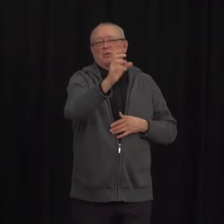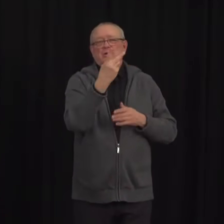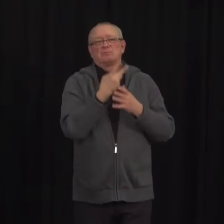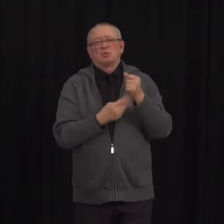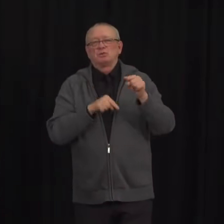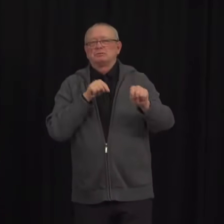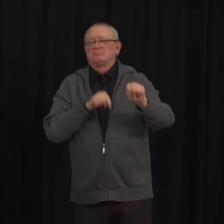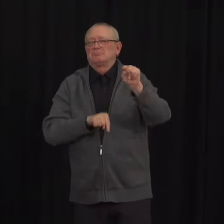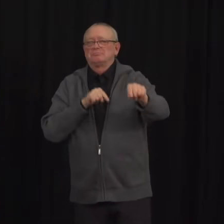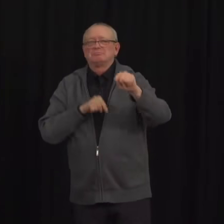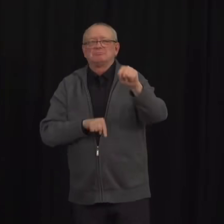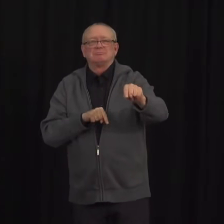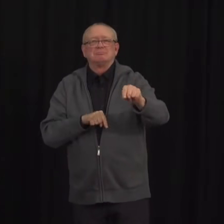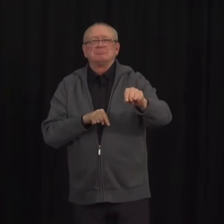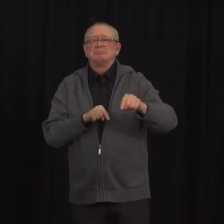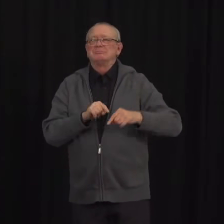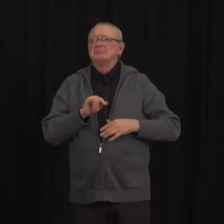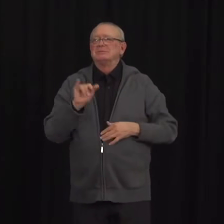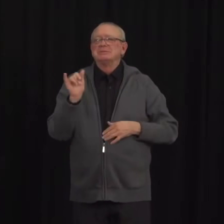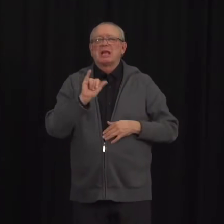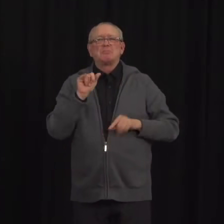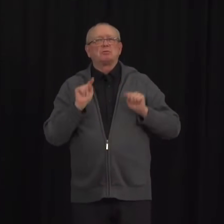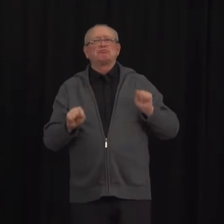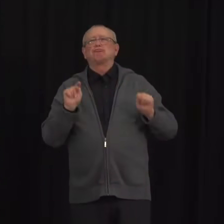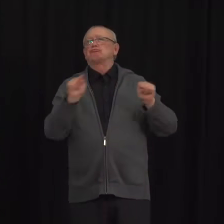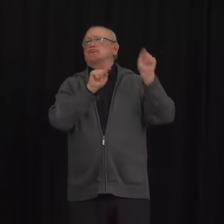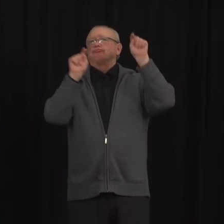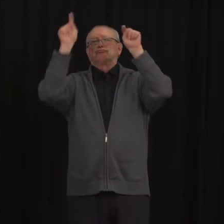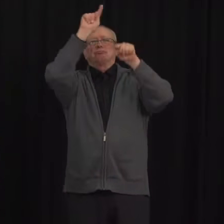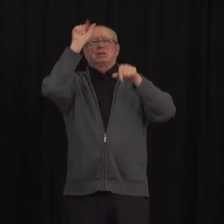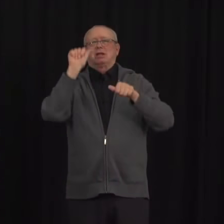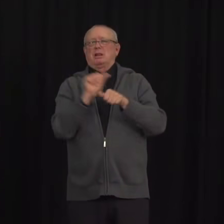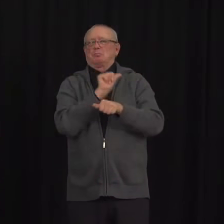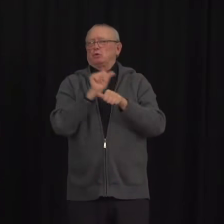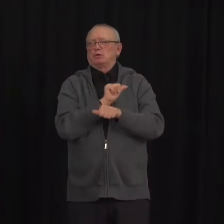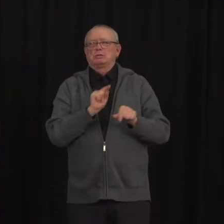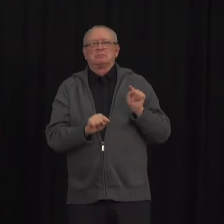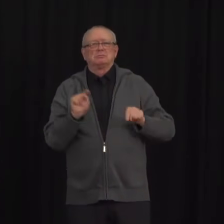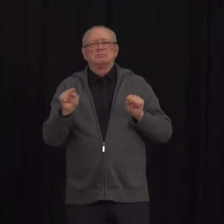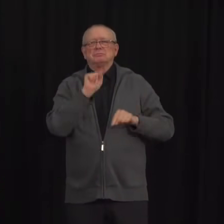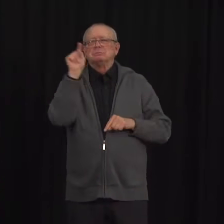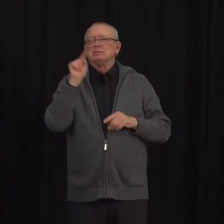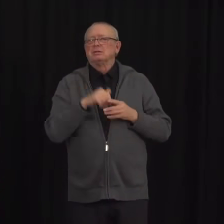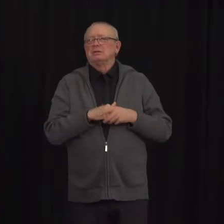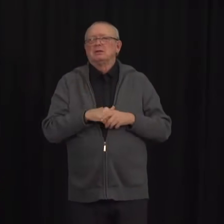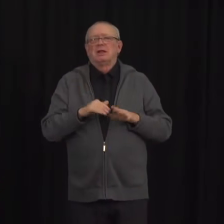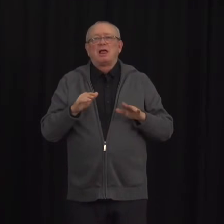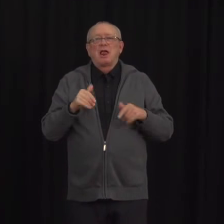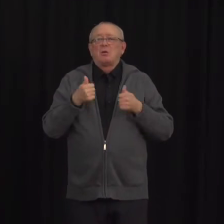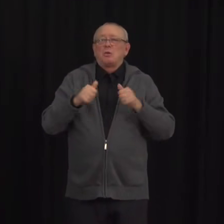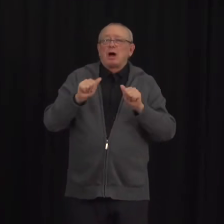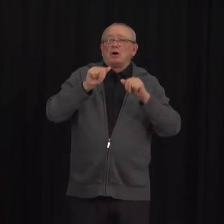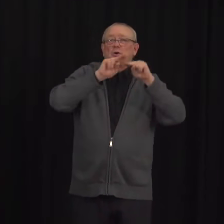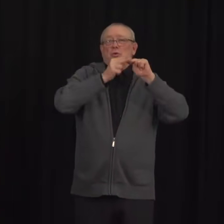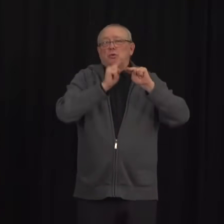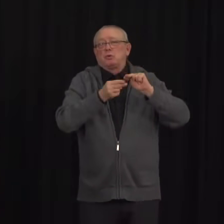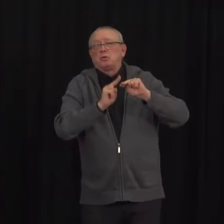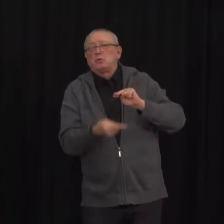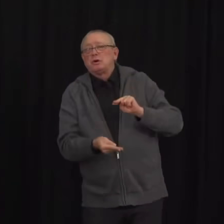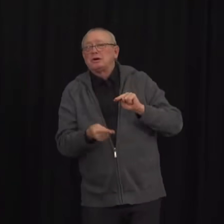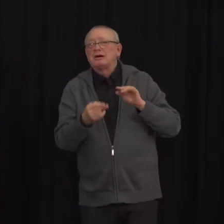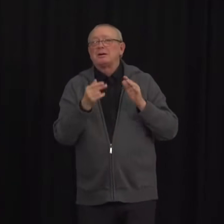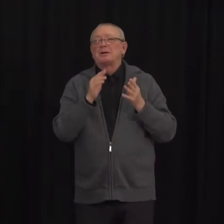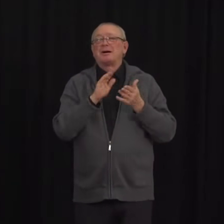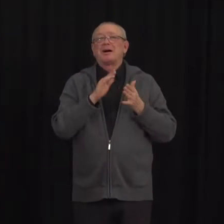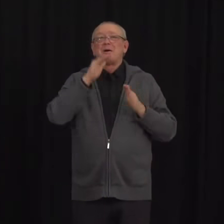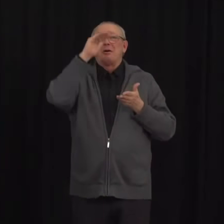of the province and the province as a whole, we have not even managed to reduce our growth rate to just a flat 1. And